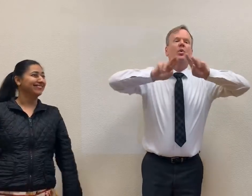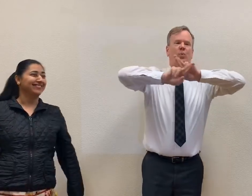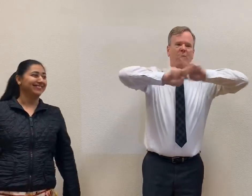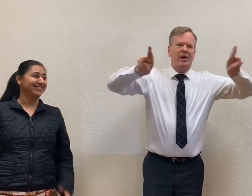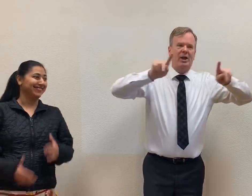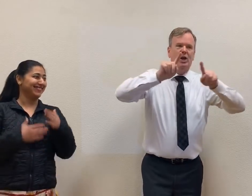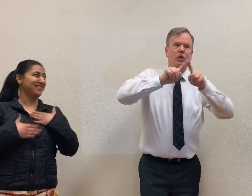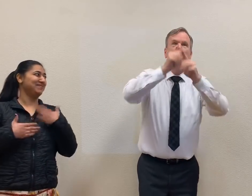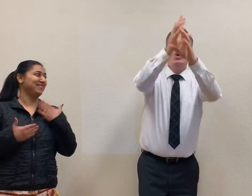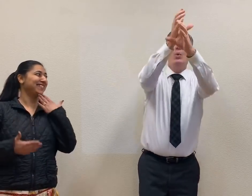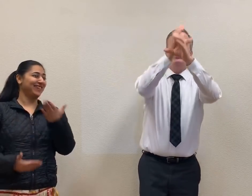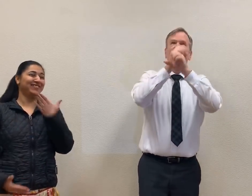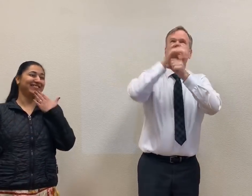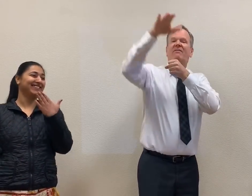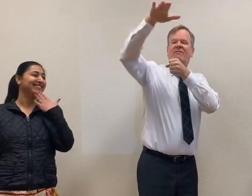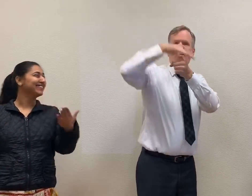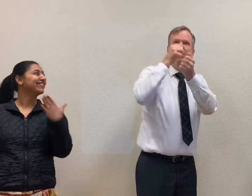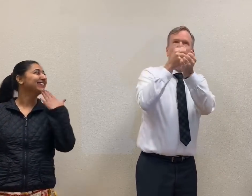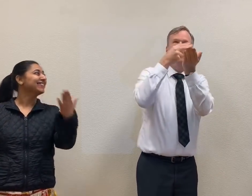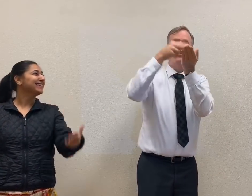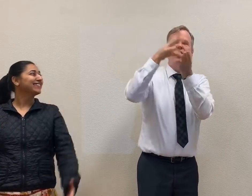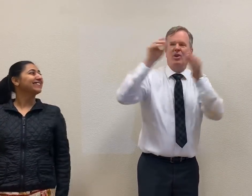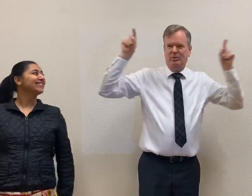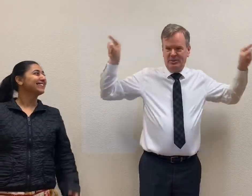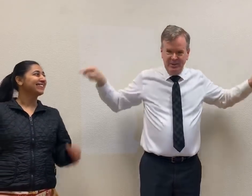now they are ready to receive the infilling of the Holy Ghost.